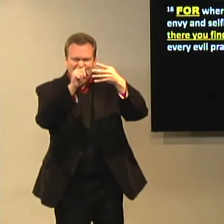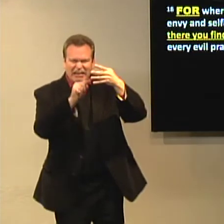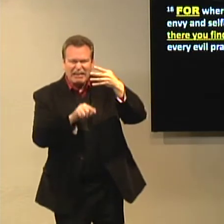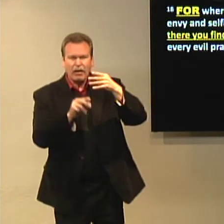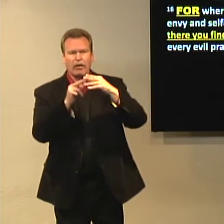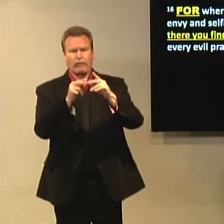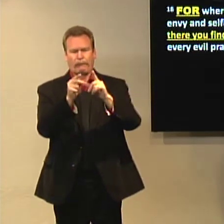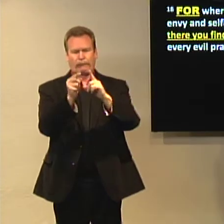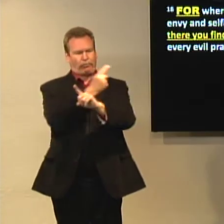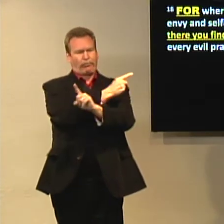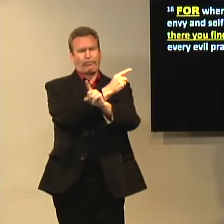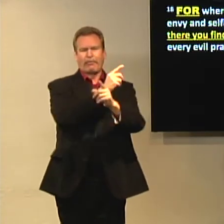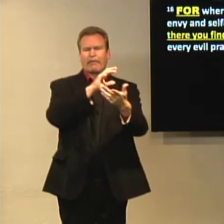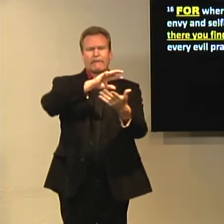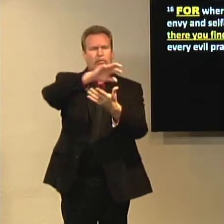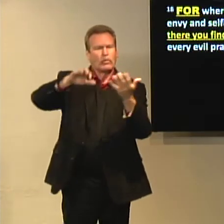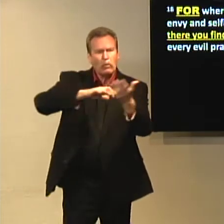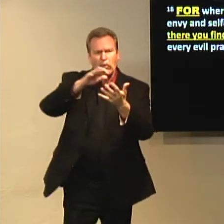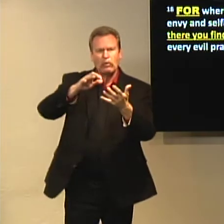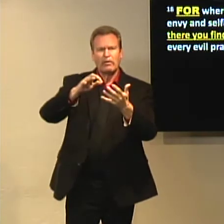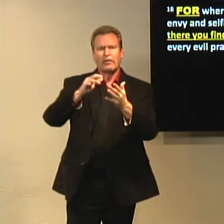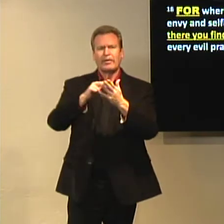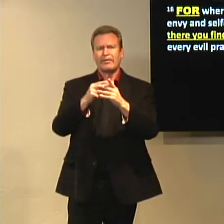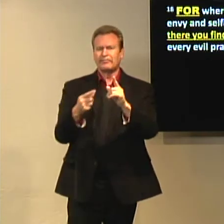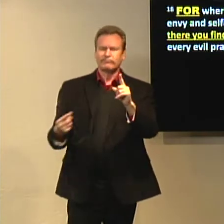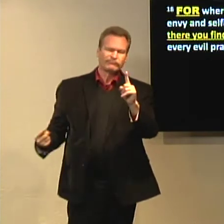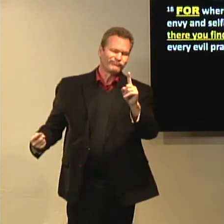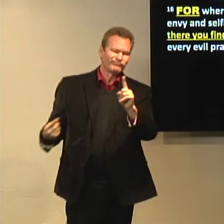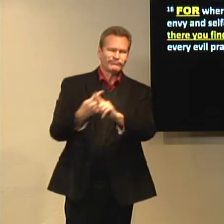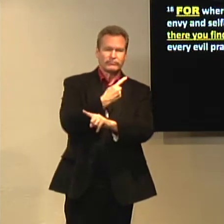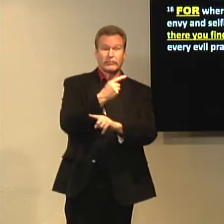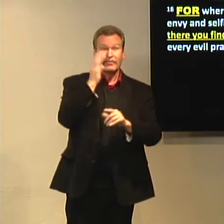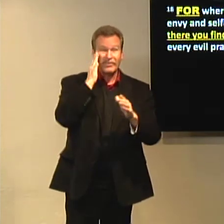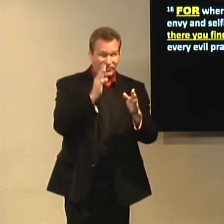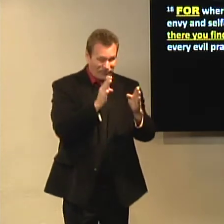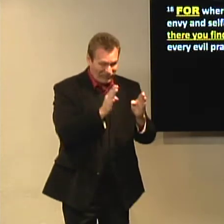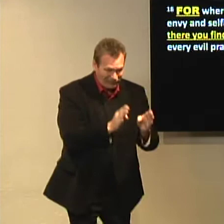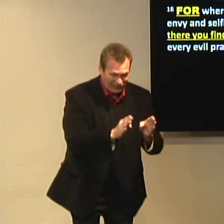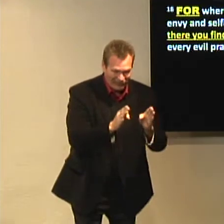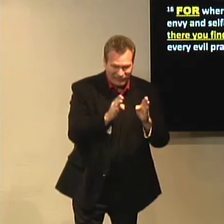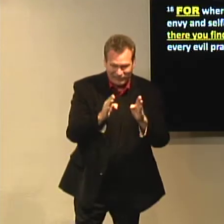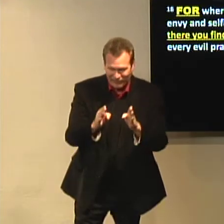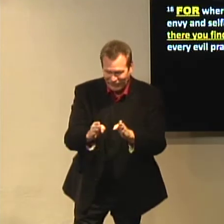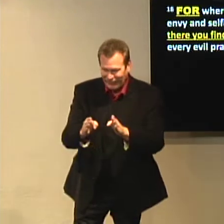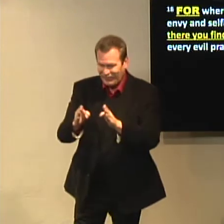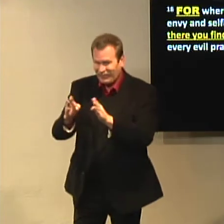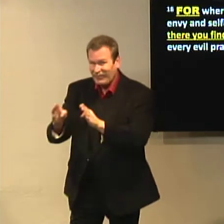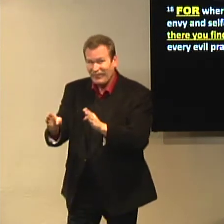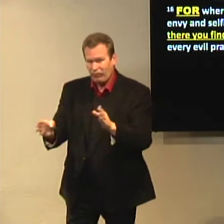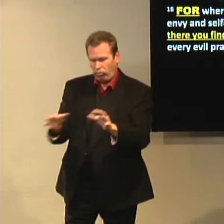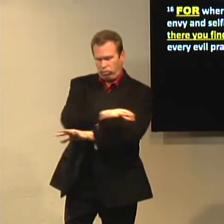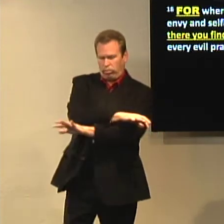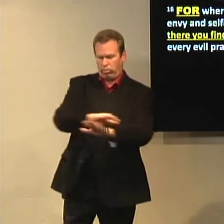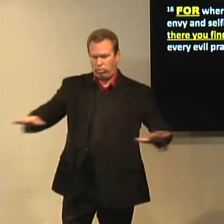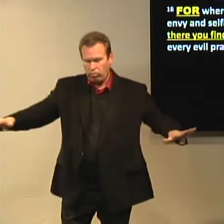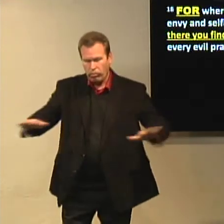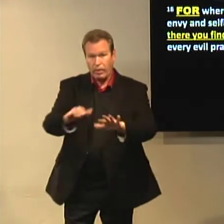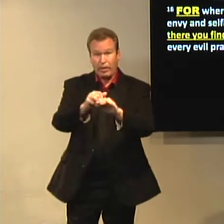list is long of all of these things where it causes confusion and it causes evil practices within the